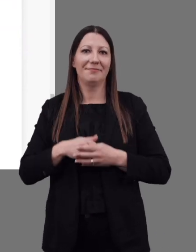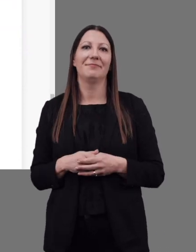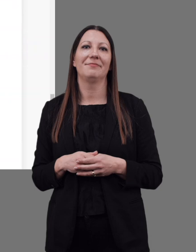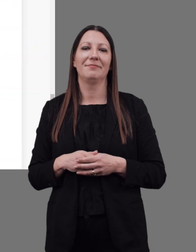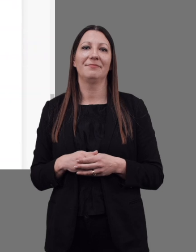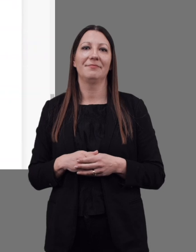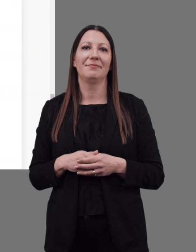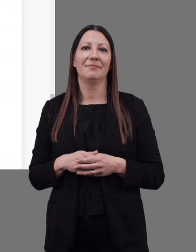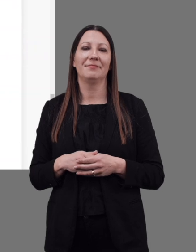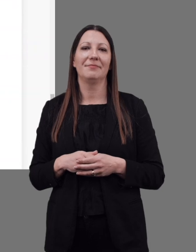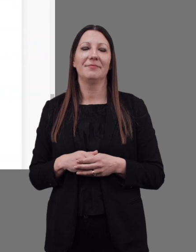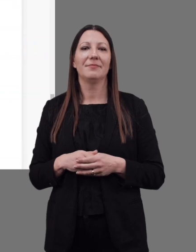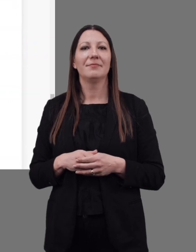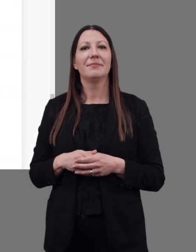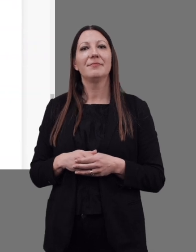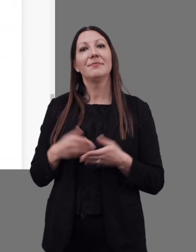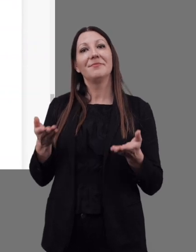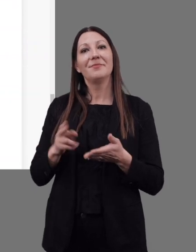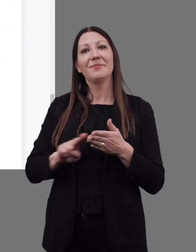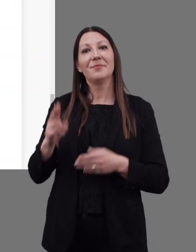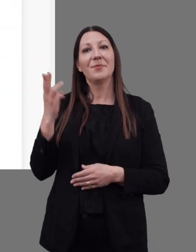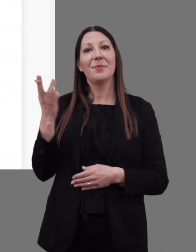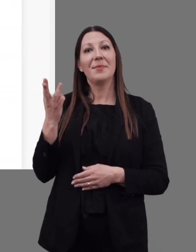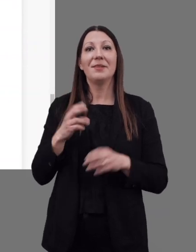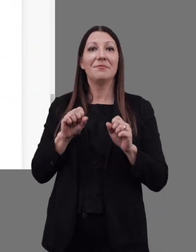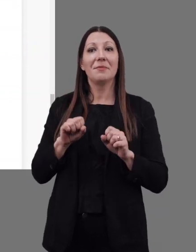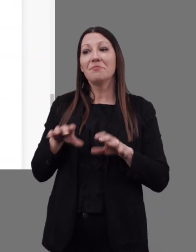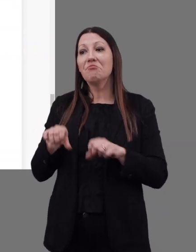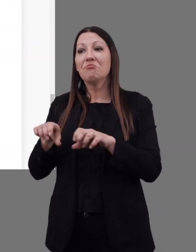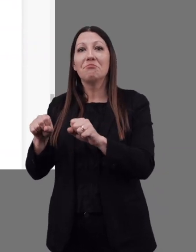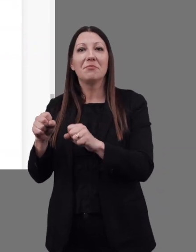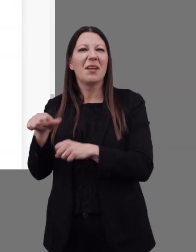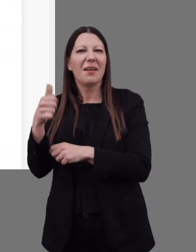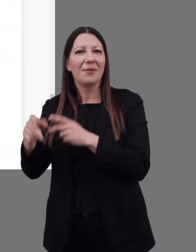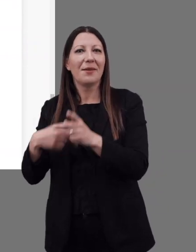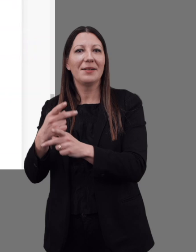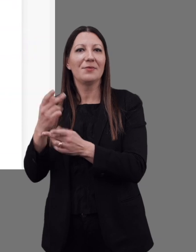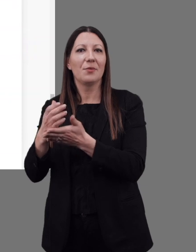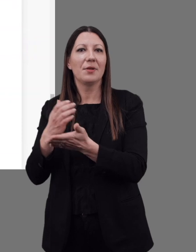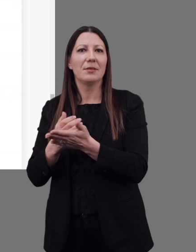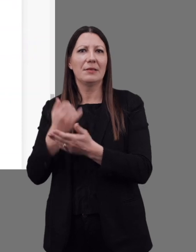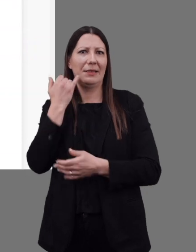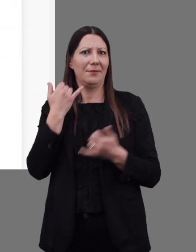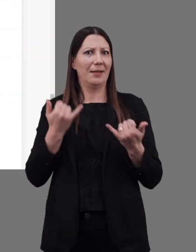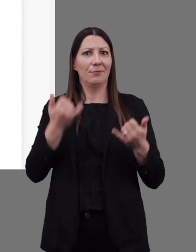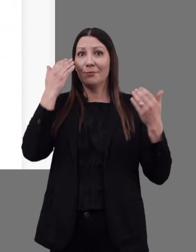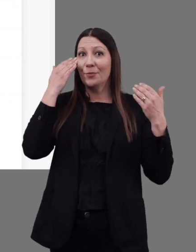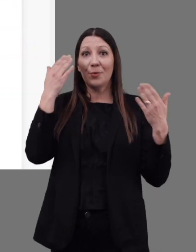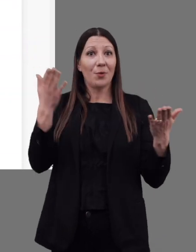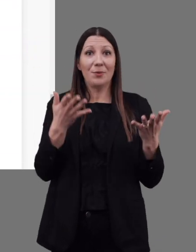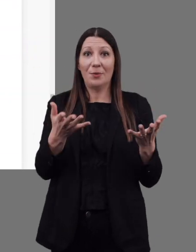do have the opportunity to explore. So if you're not sure exactly what you would like to study, you can